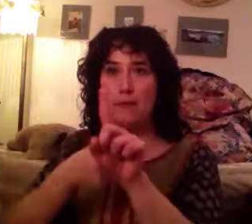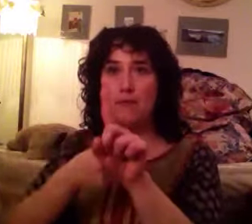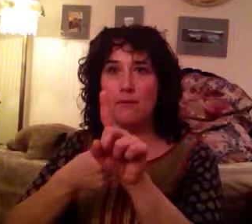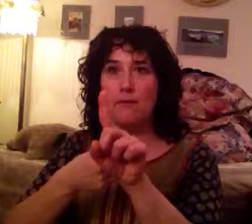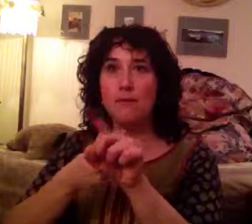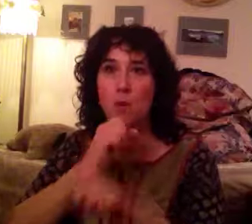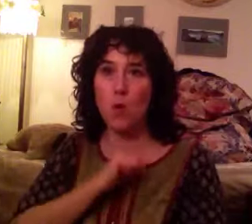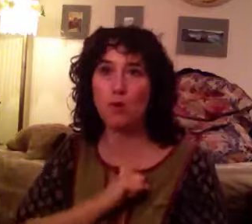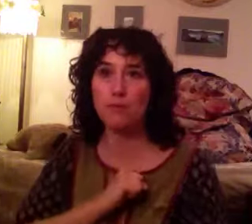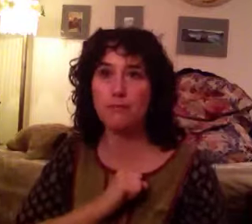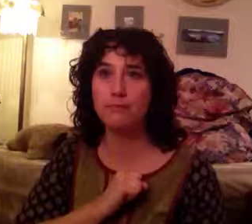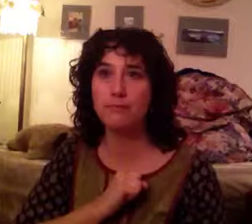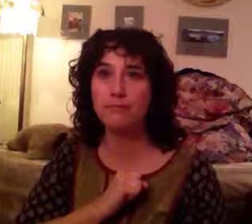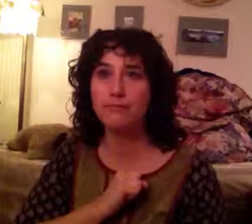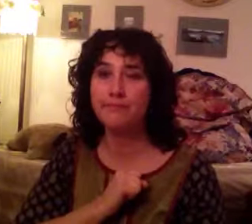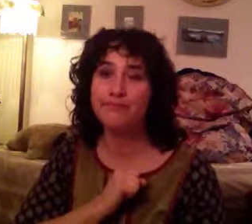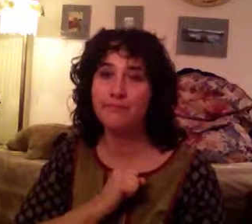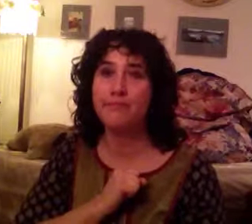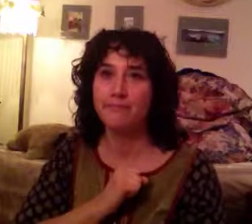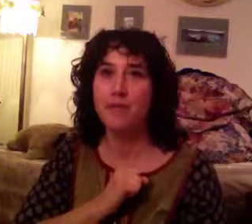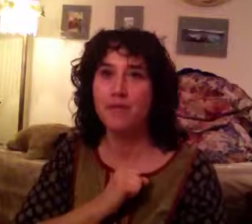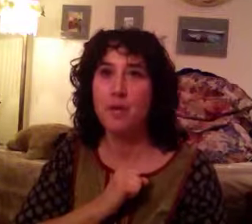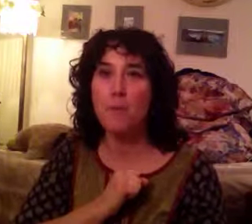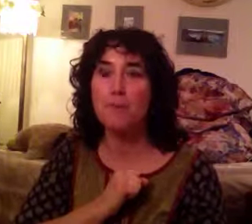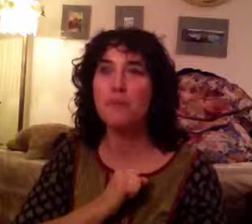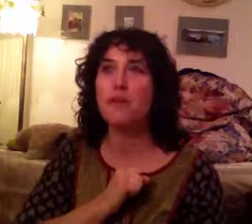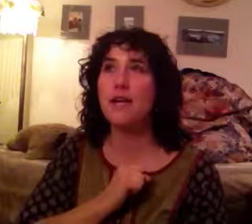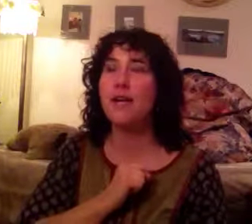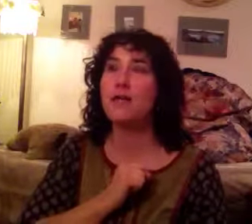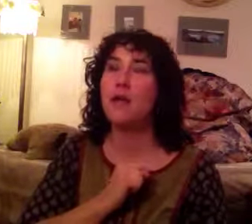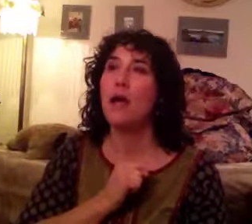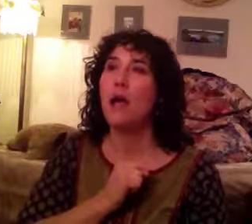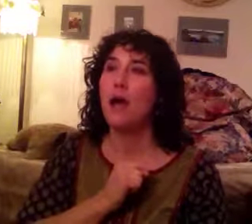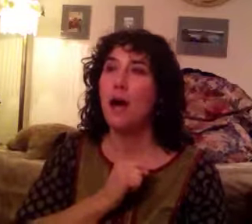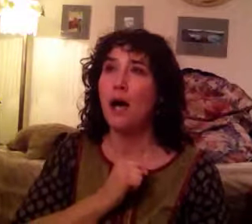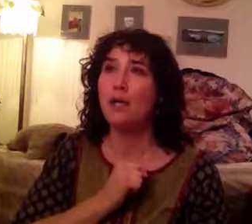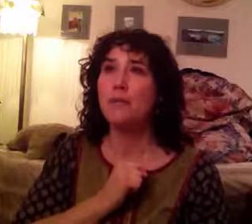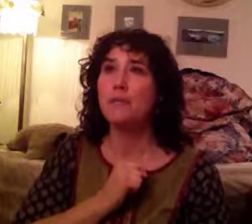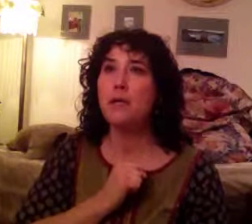months old. So, all right. On